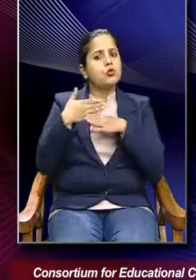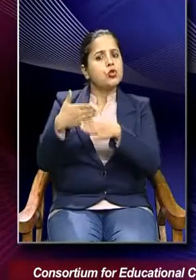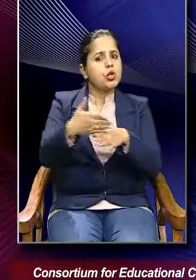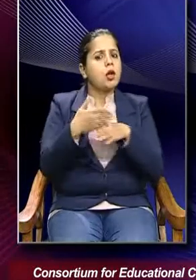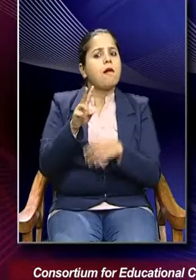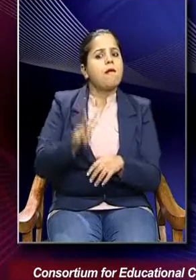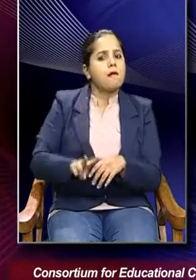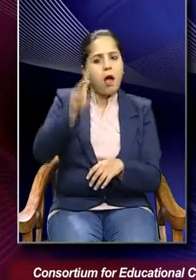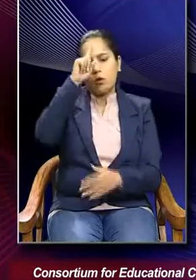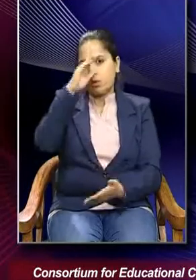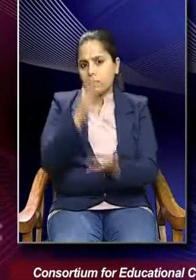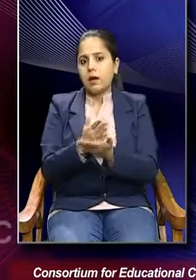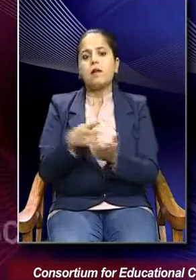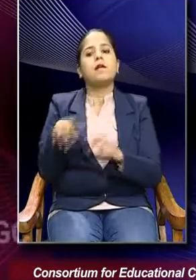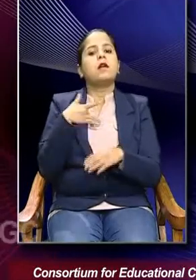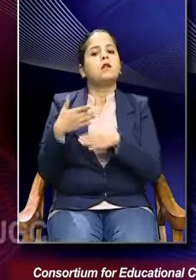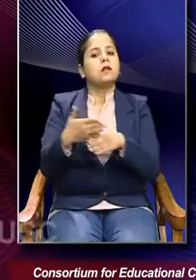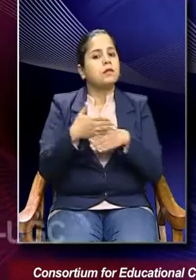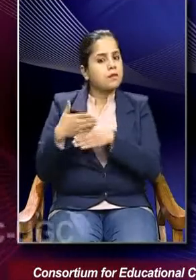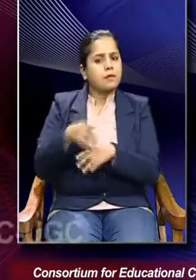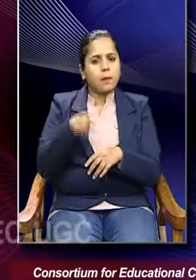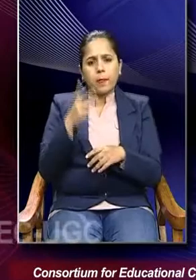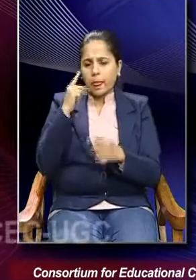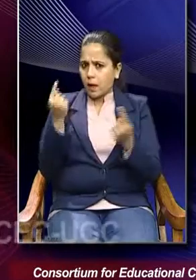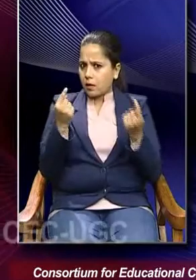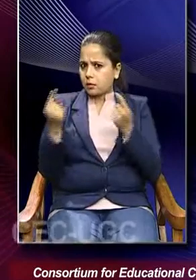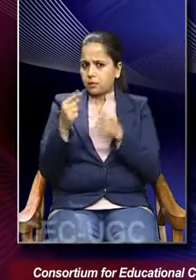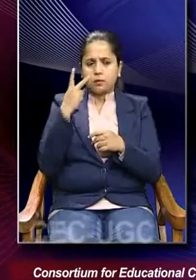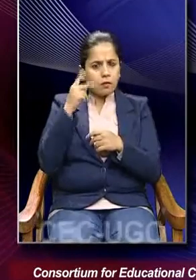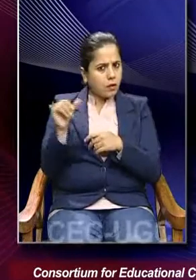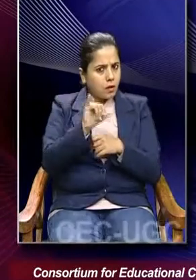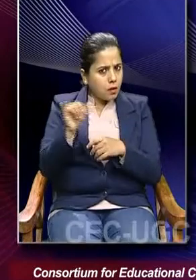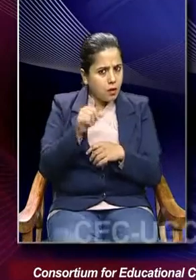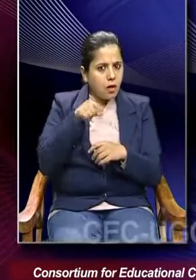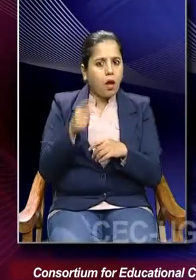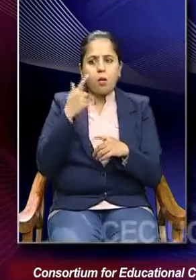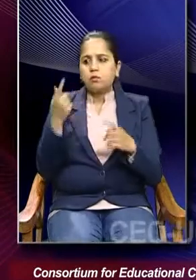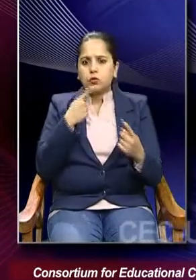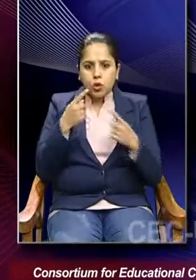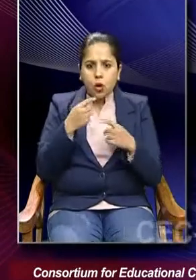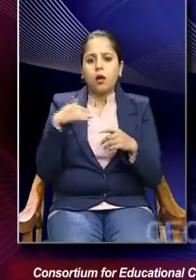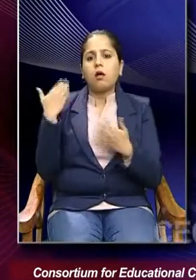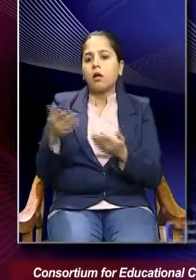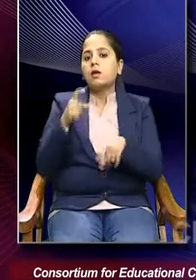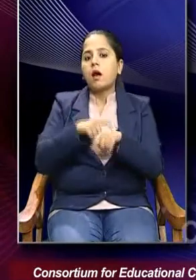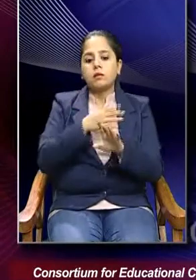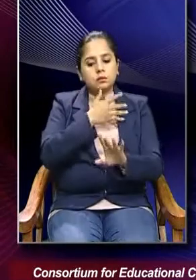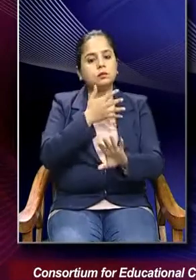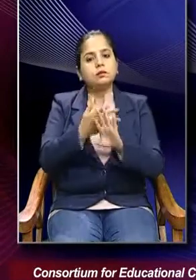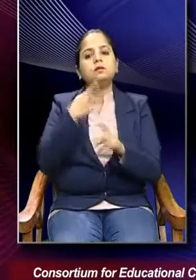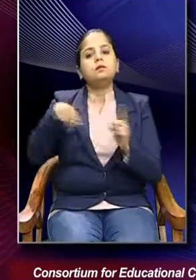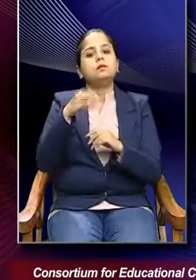values and belief. So, the similarity, interaction, and therefore, over a period of time, they